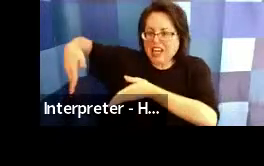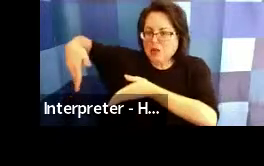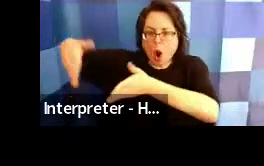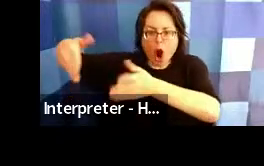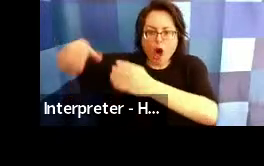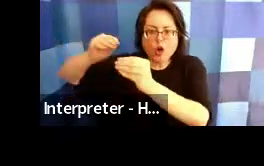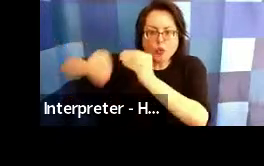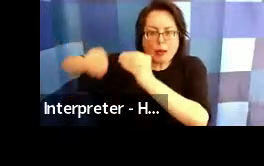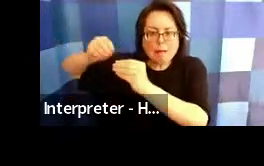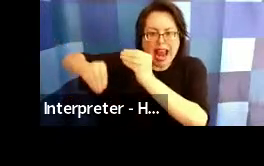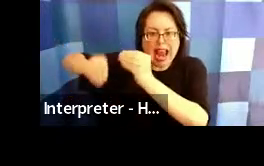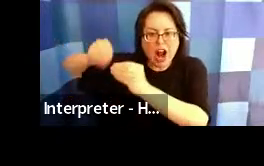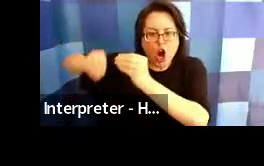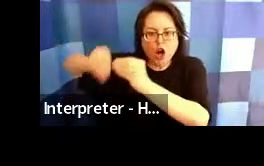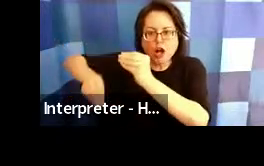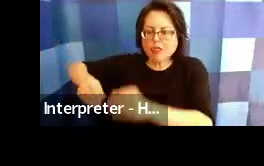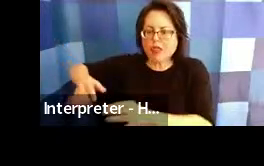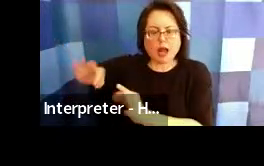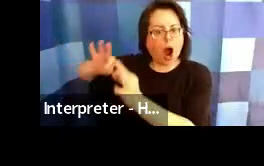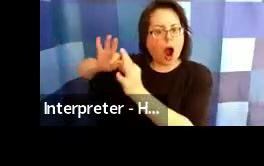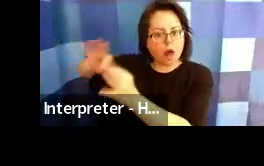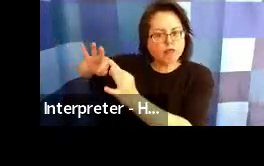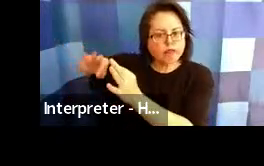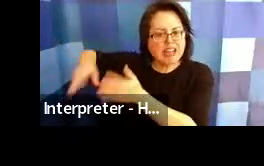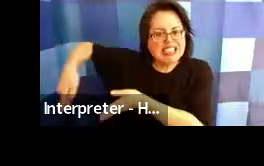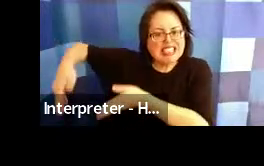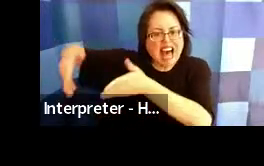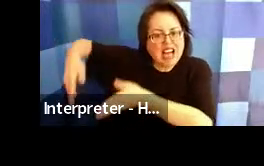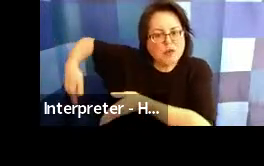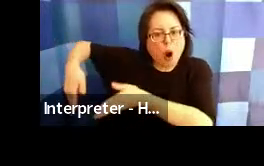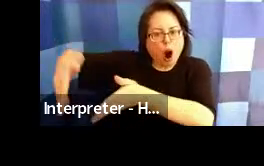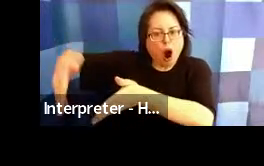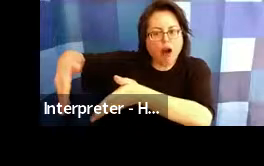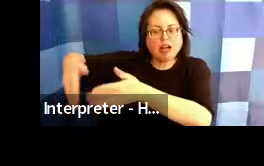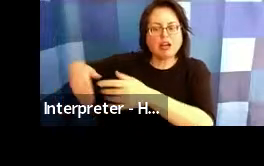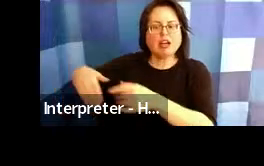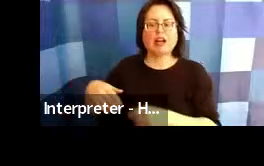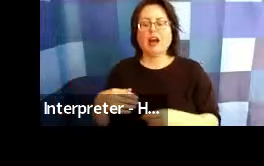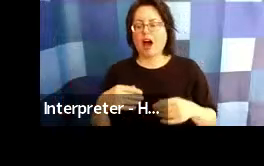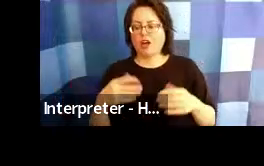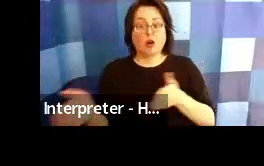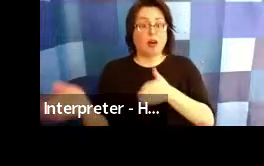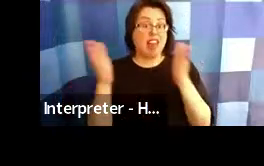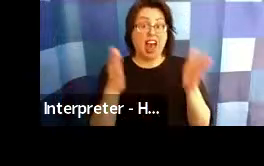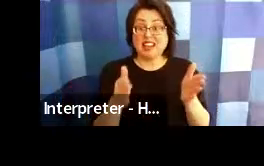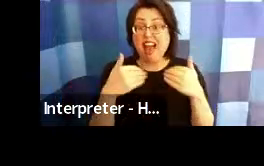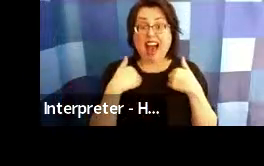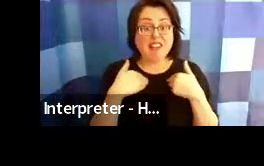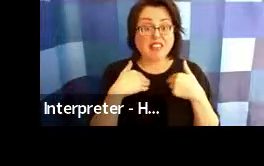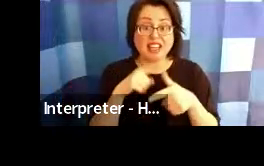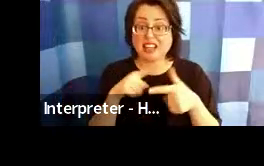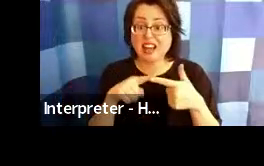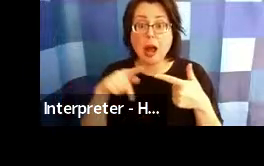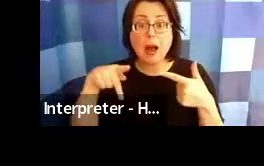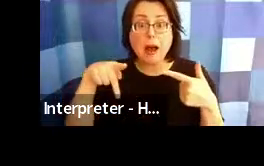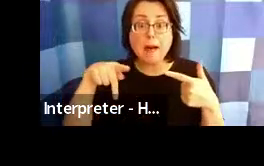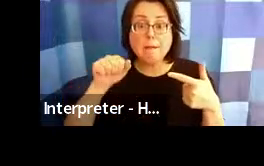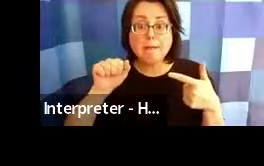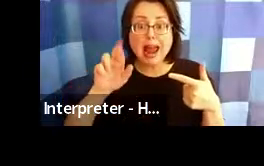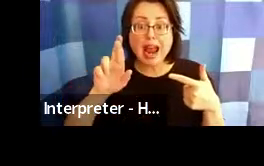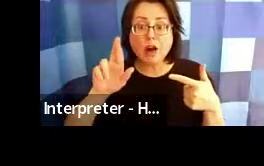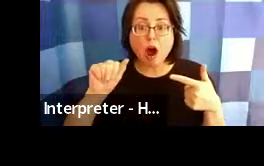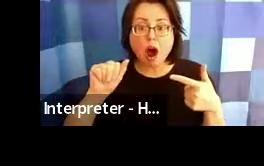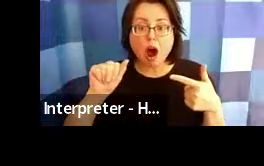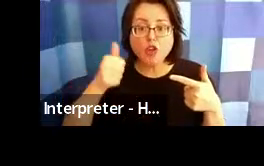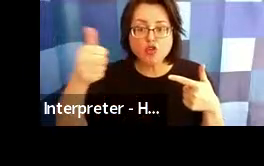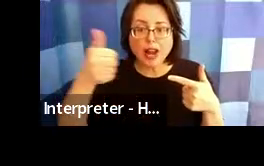sidewalks be in good repair, all the way up to paratransit services and having those on-demand services for